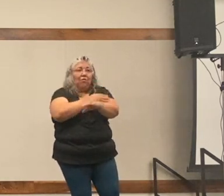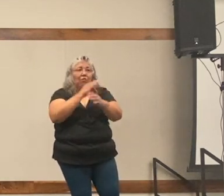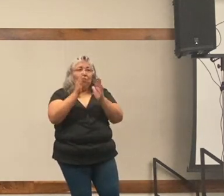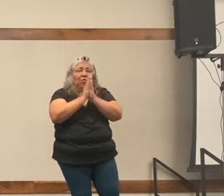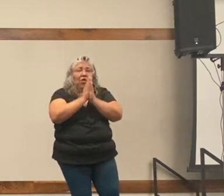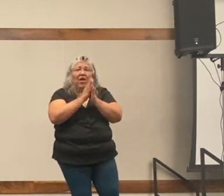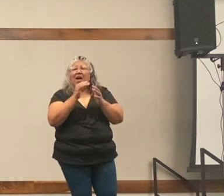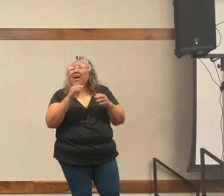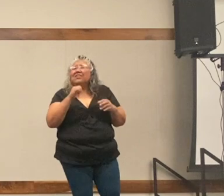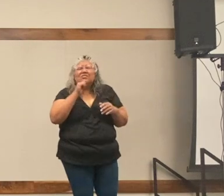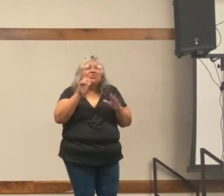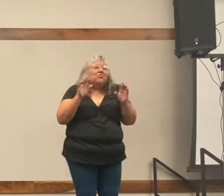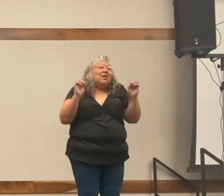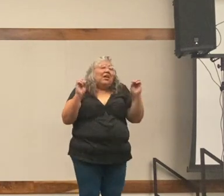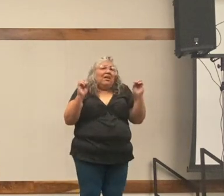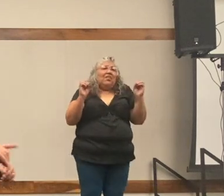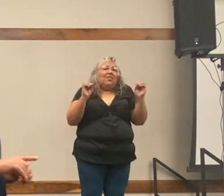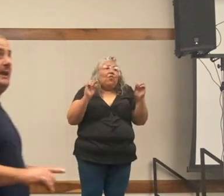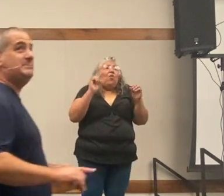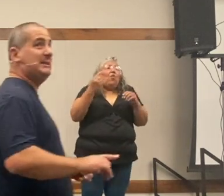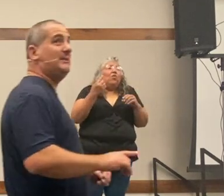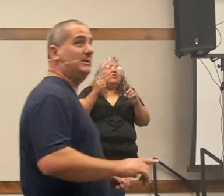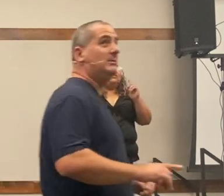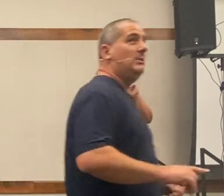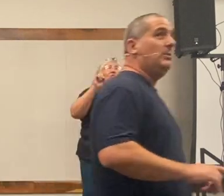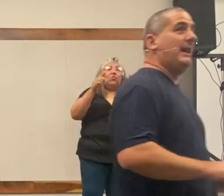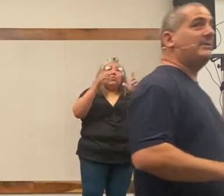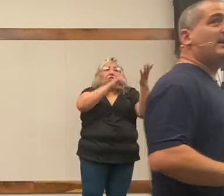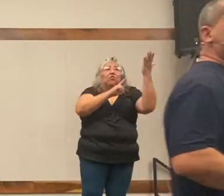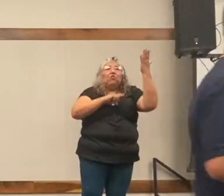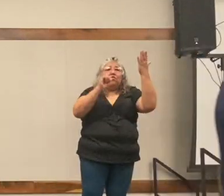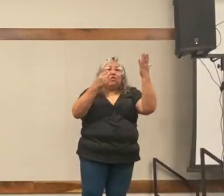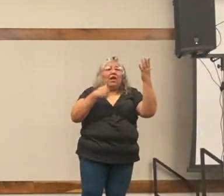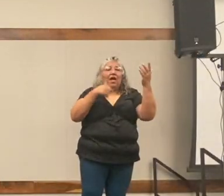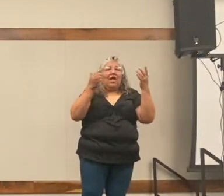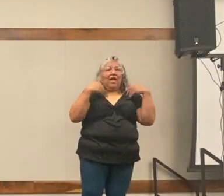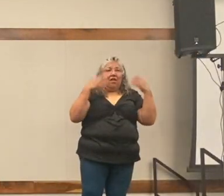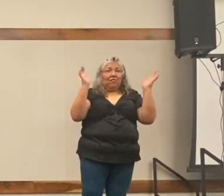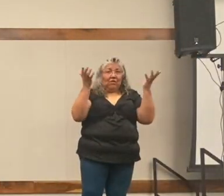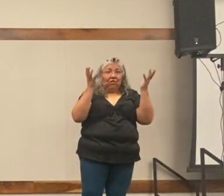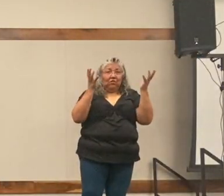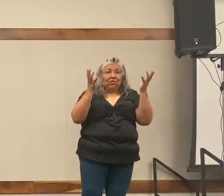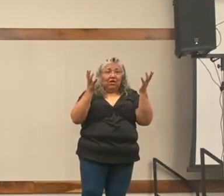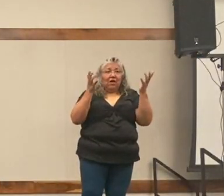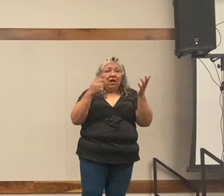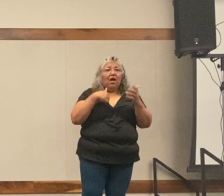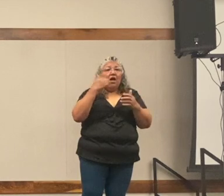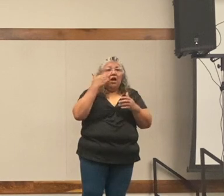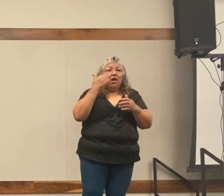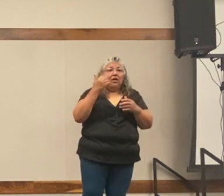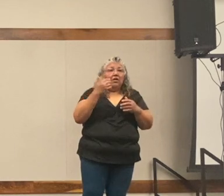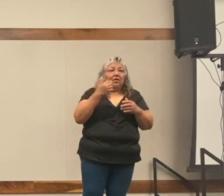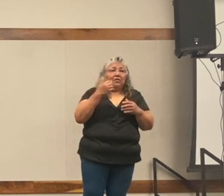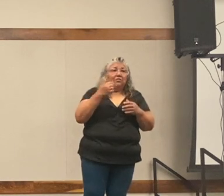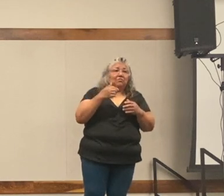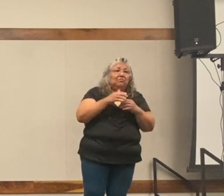anything unless I go to the Lord first. And I'm telling you, when I have a conversation with the Lord, I know you hang up.